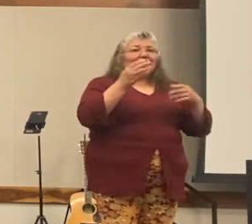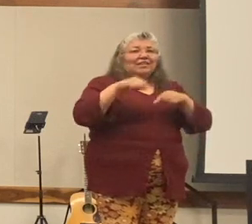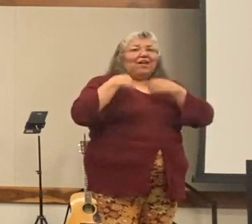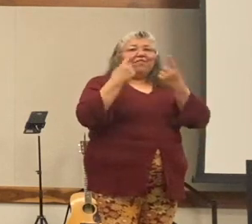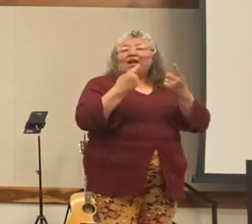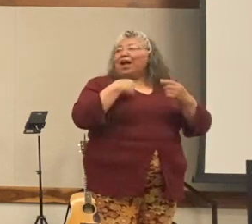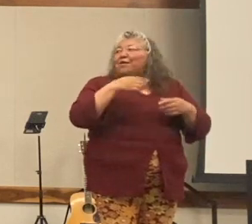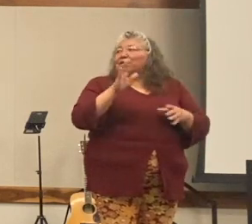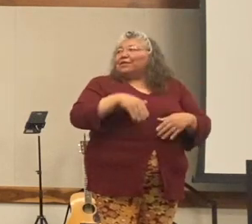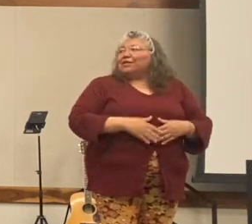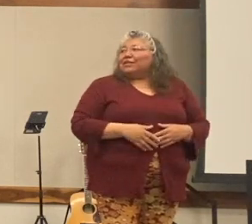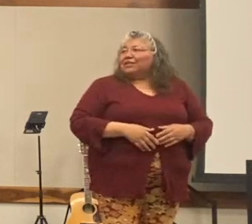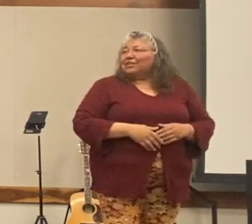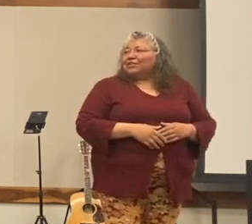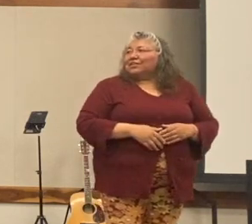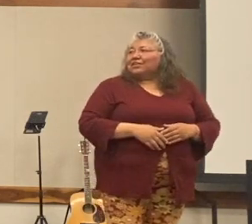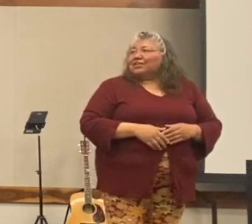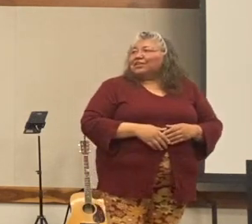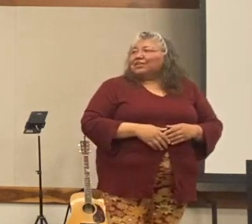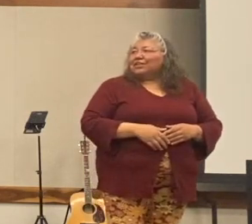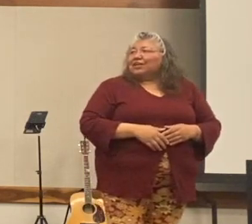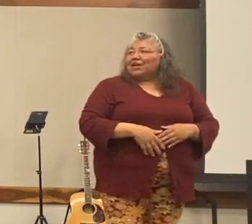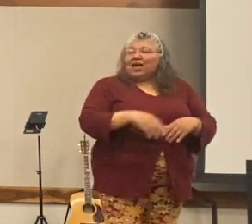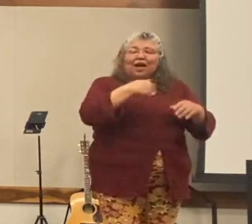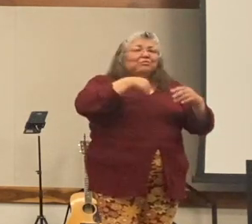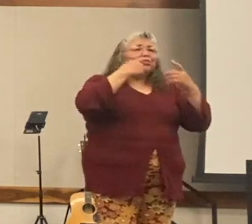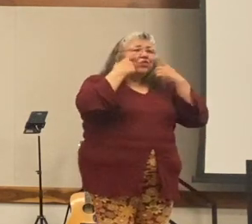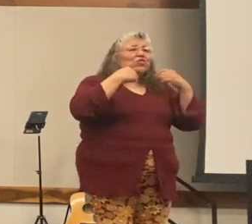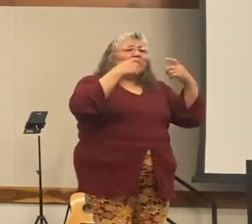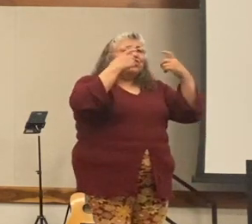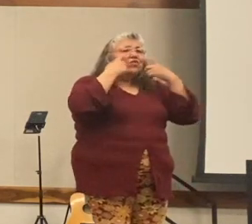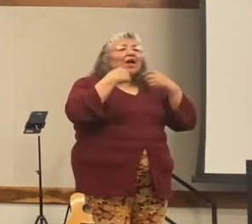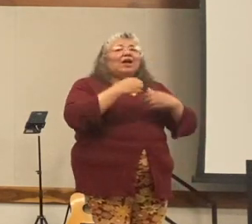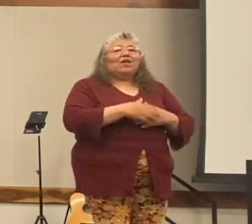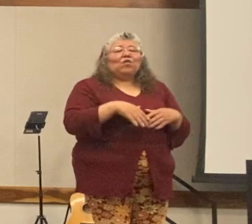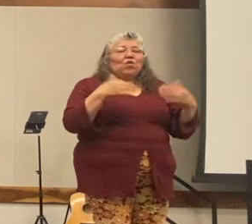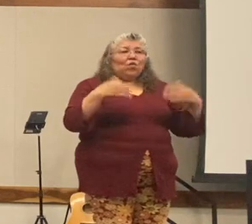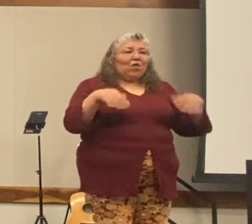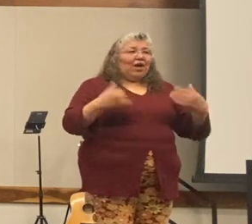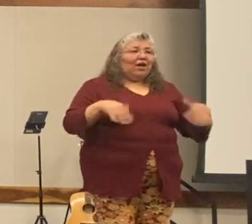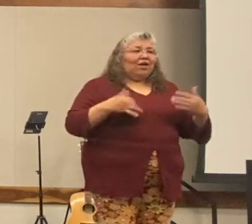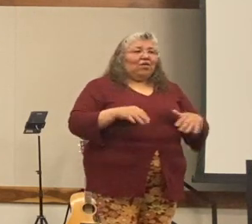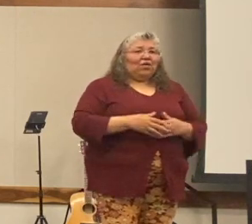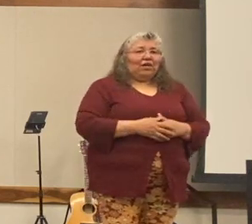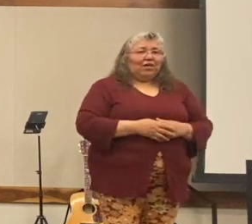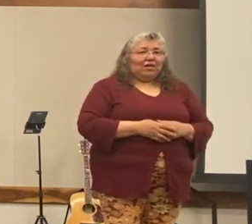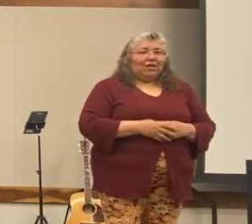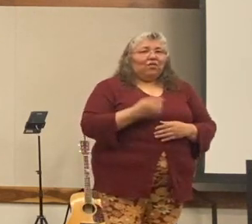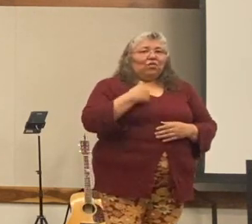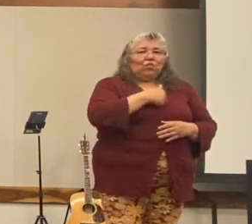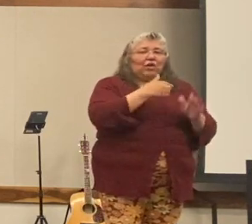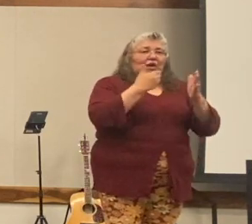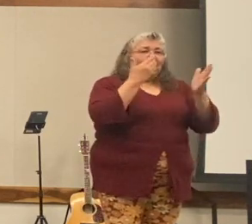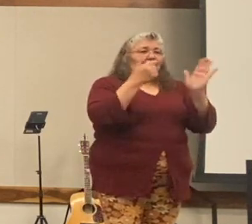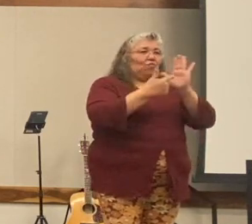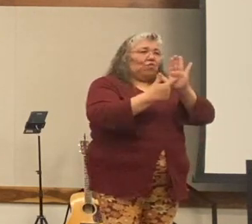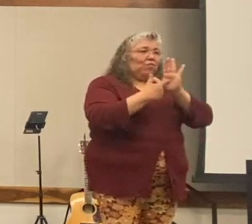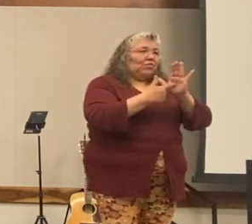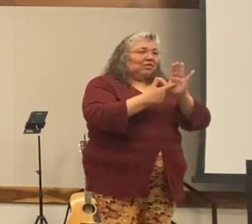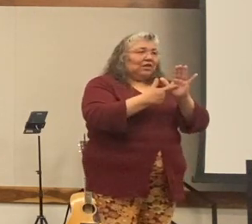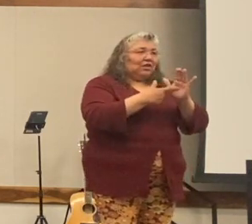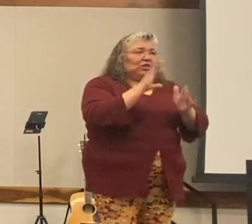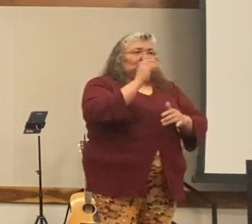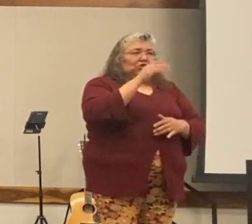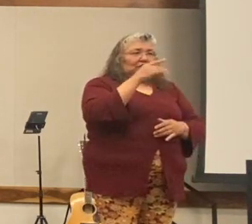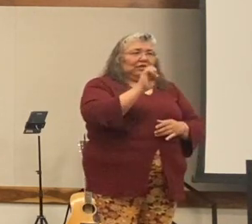I'm sitting there like, hey, man, this is weird, balling. It was, wow. We represented Charlie really well,